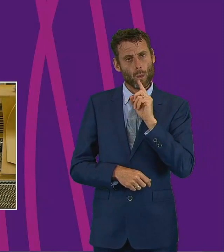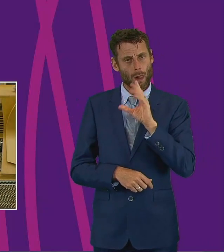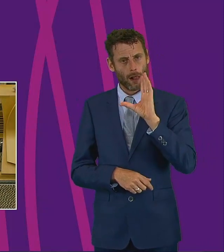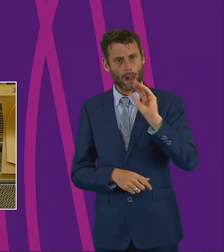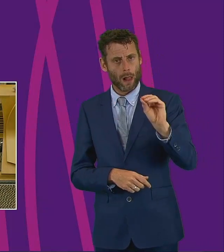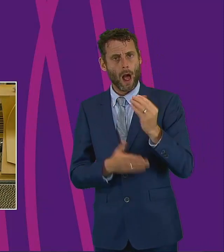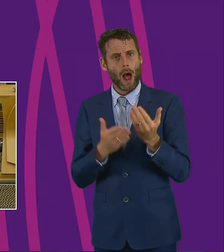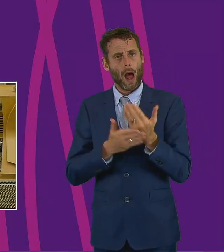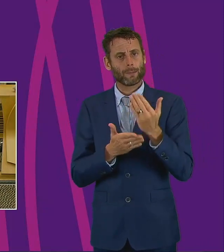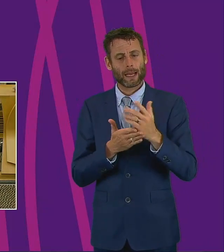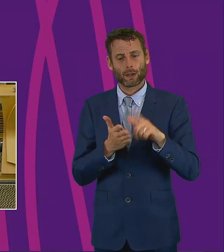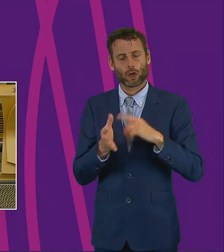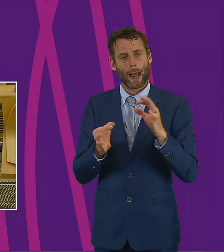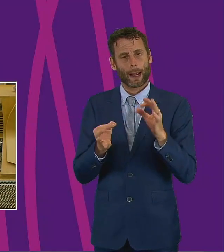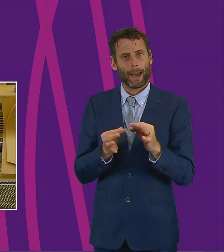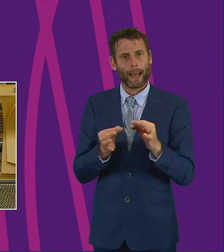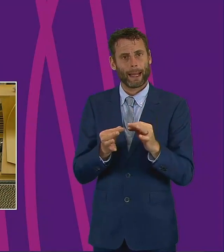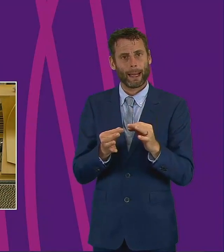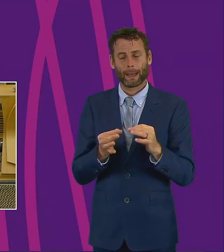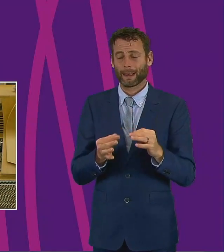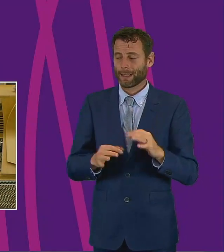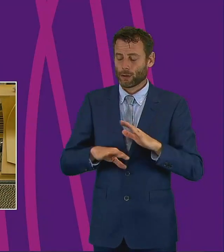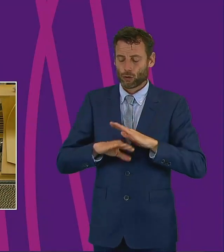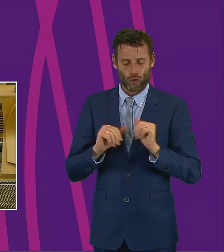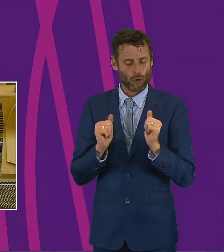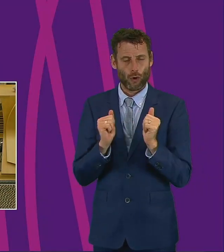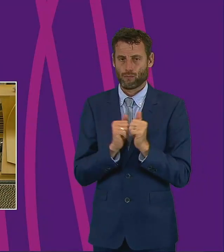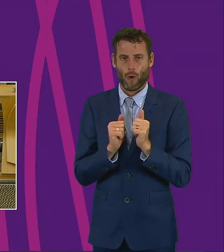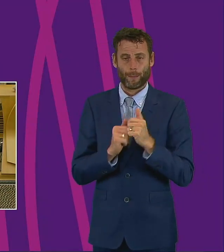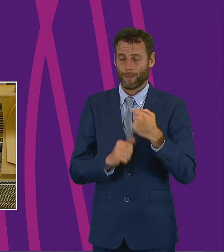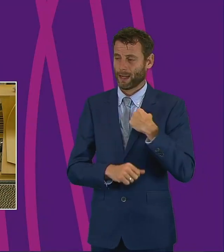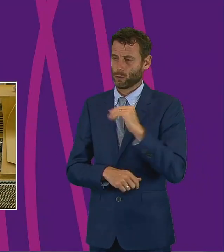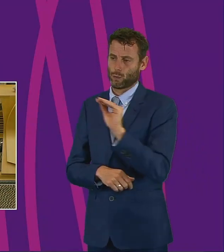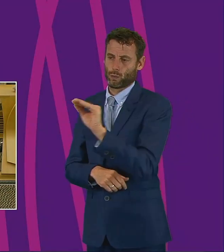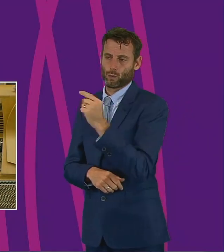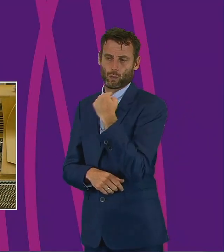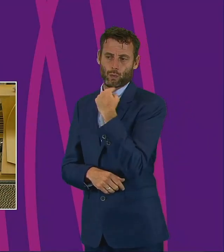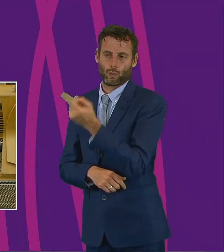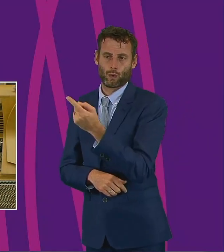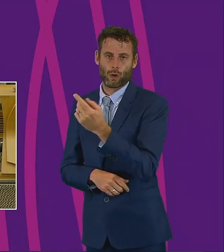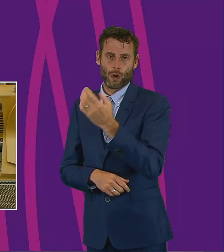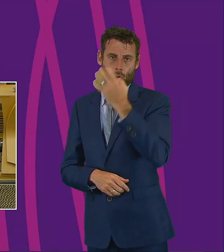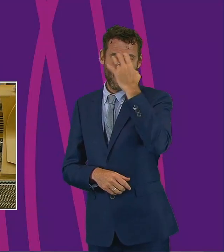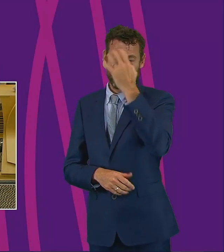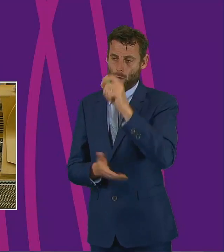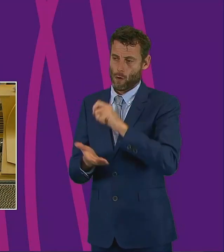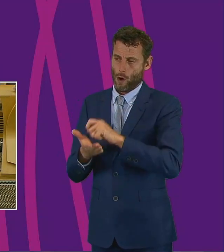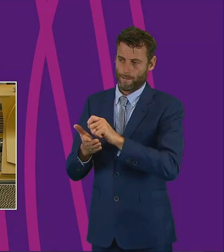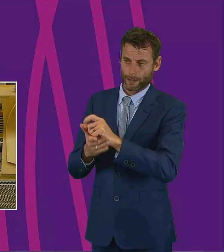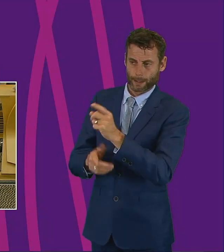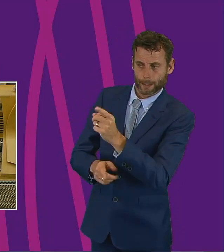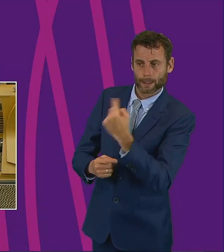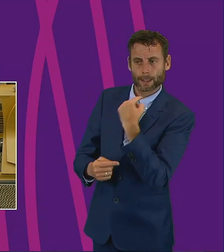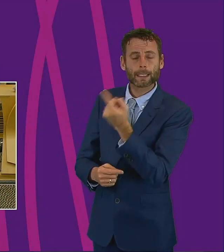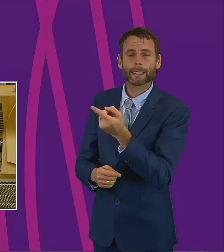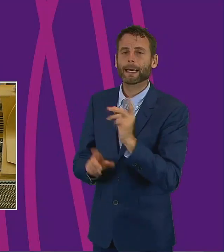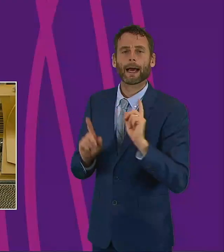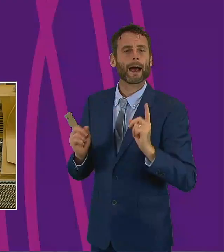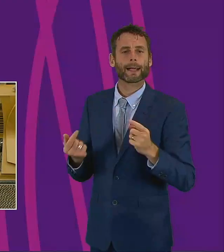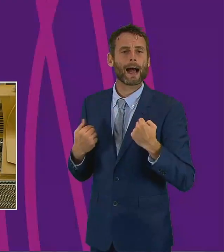It is simply not appropriate for me to seek to direct the Crown Office in these matters in any way. I would, of